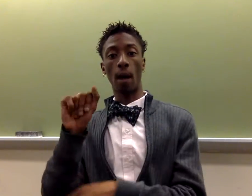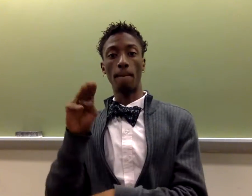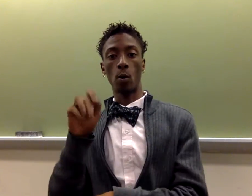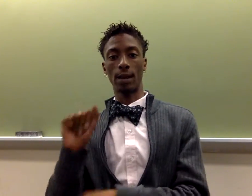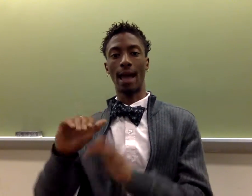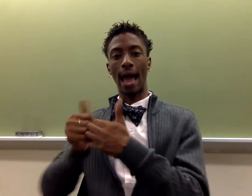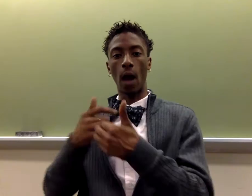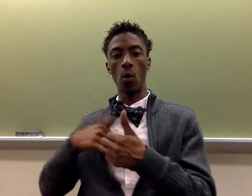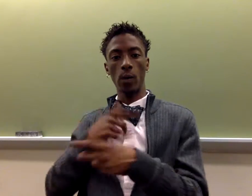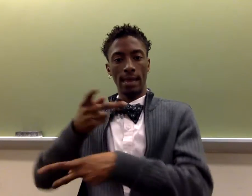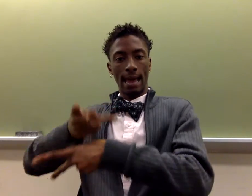protein.